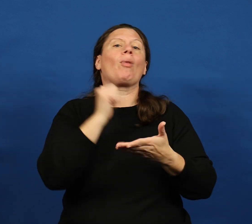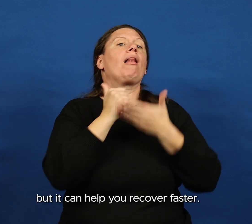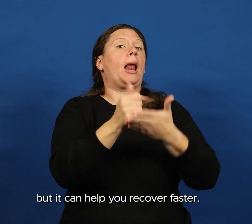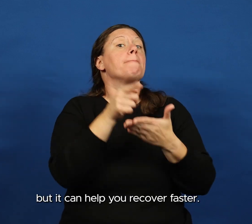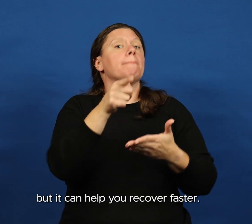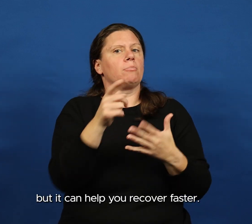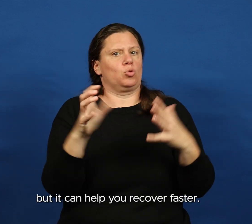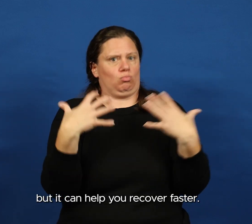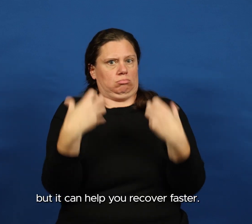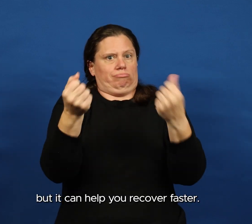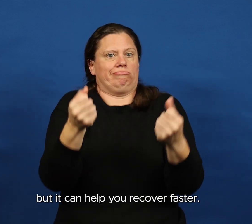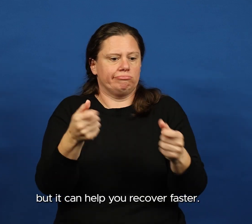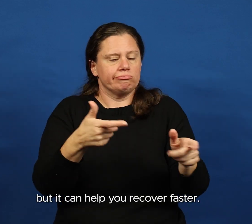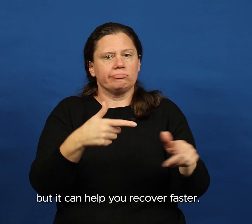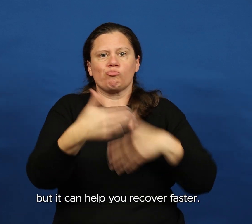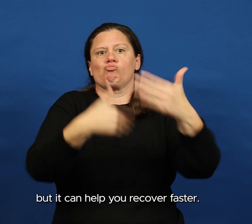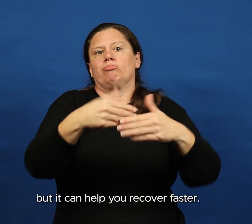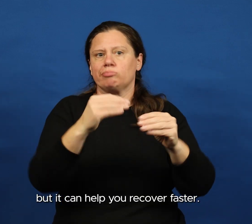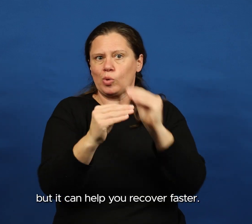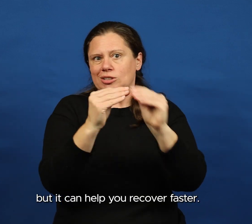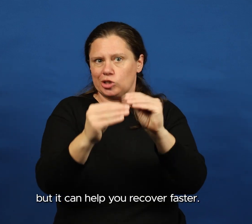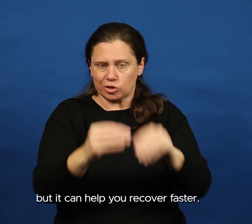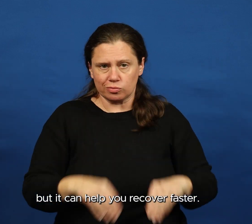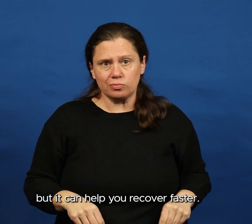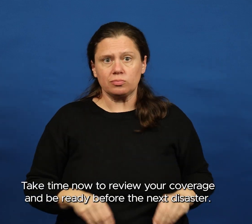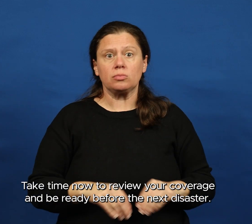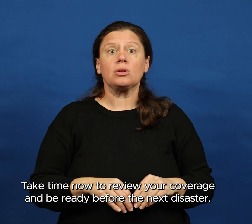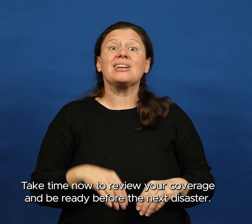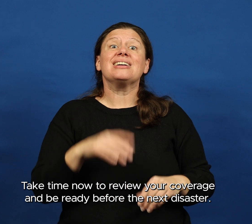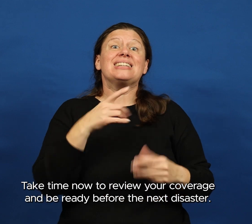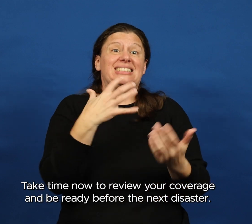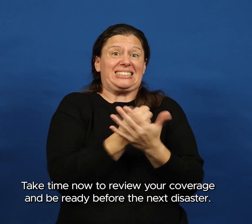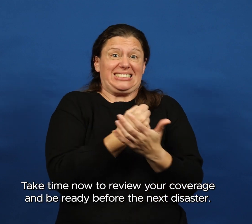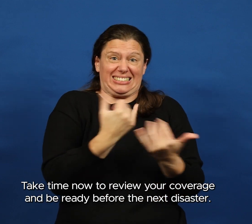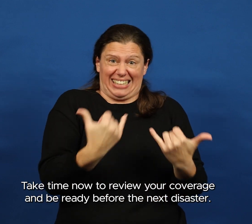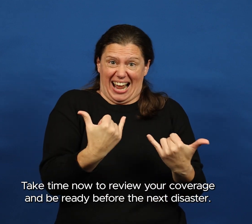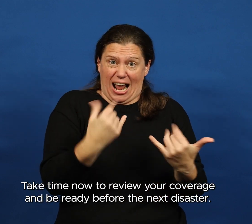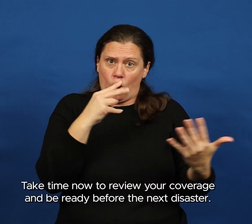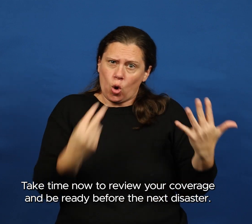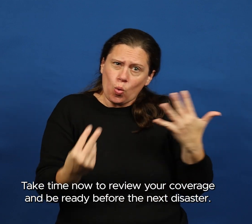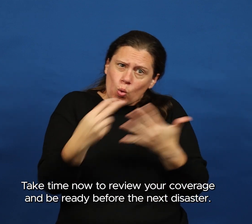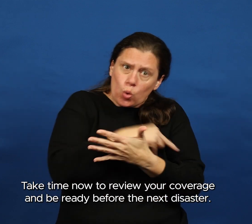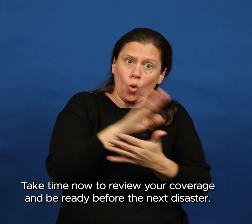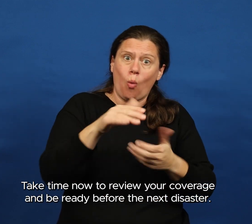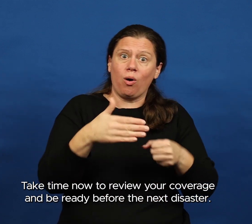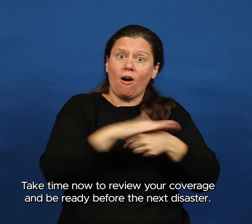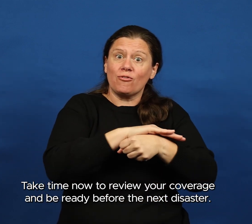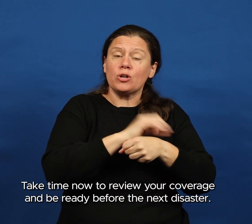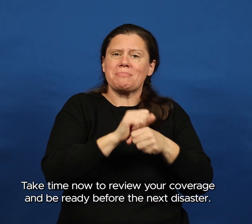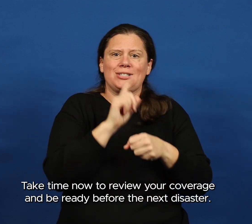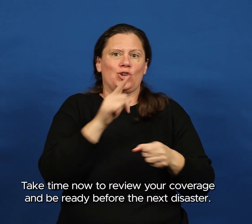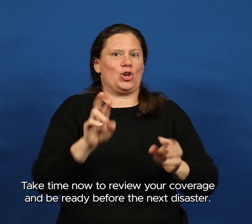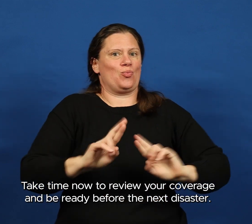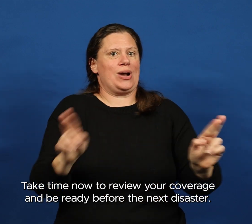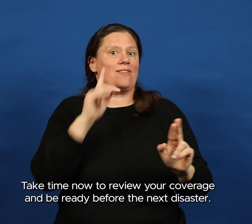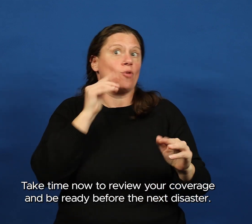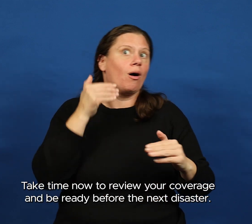but it can help you recover faster. Take time now to review your coverage and be ready before the next